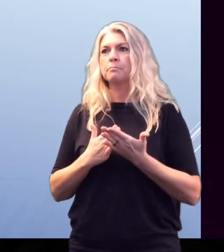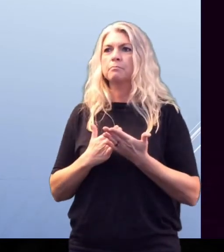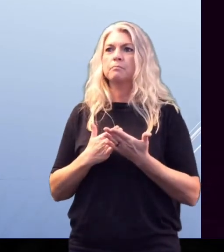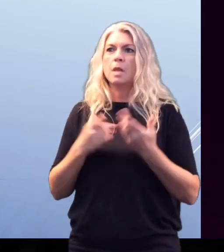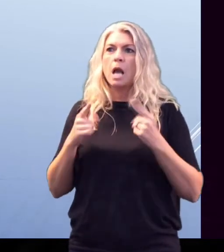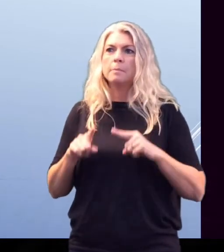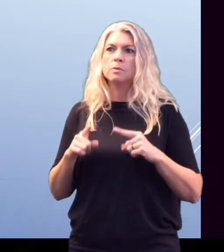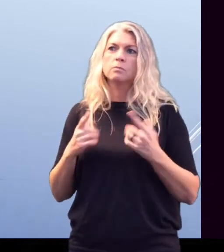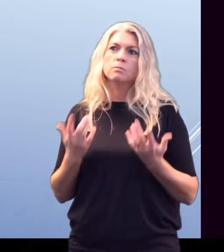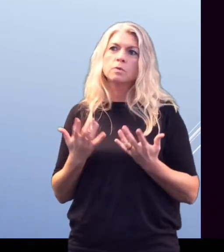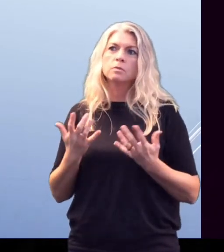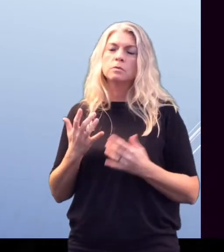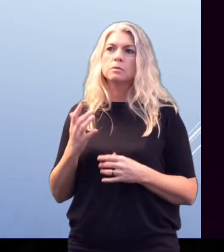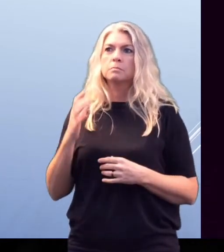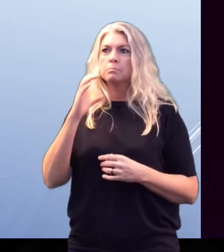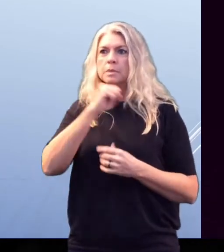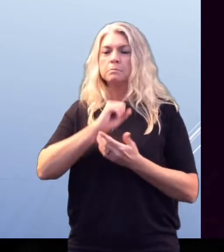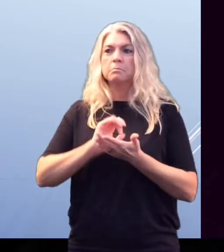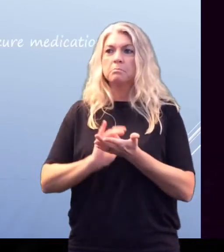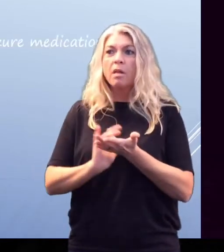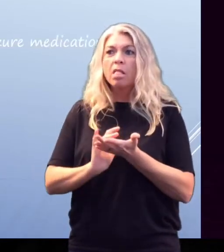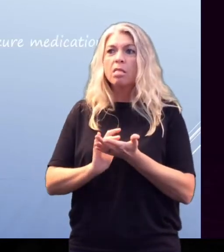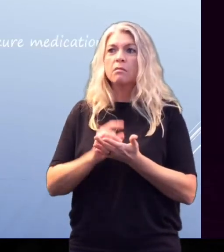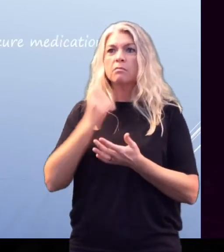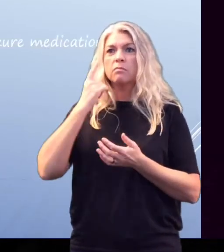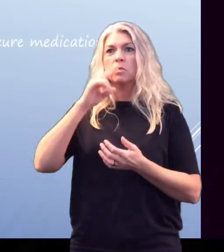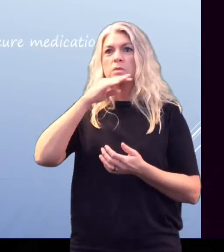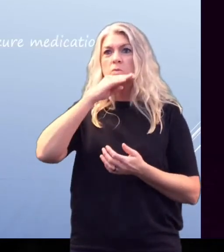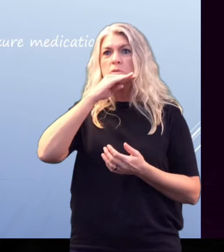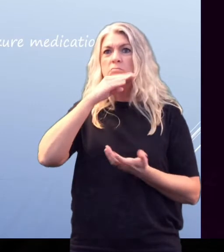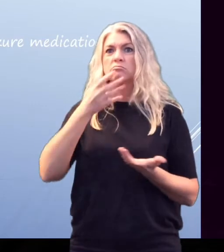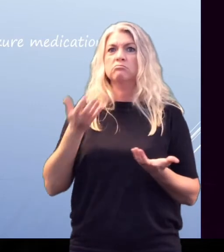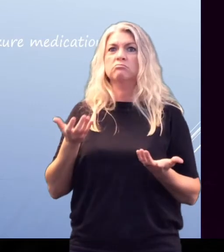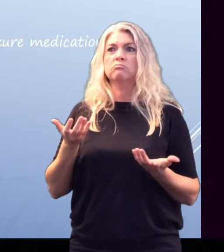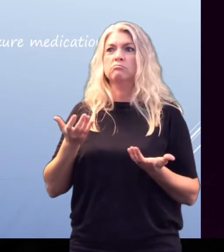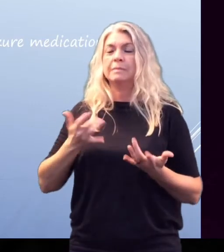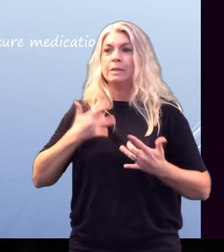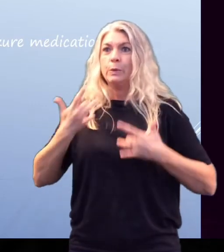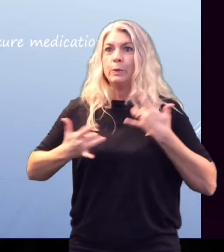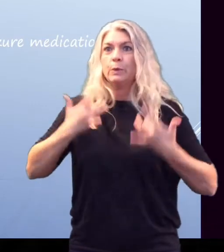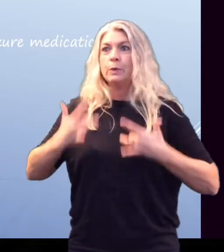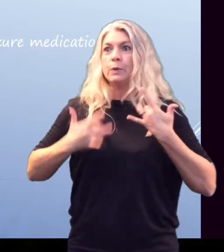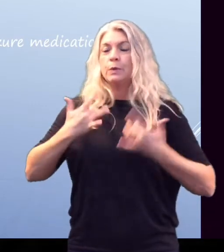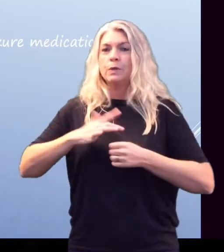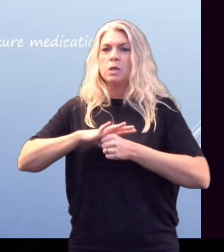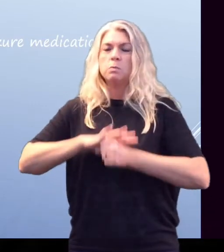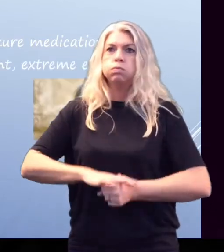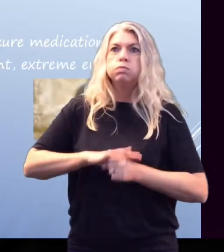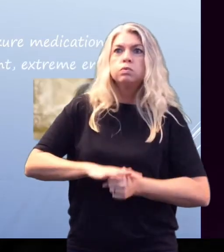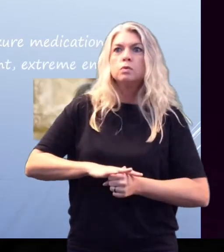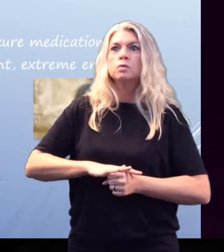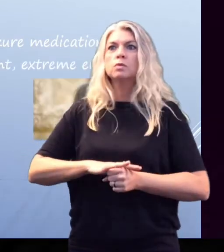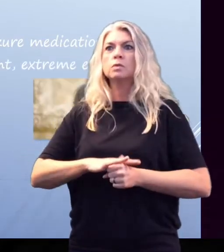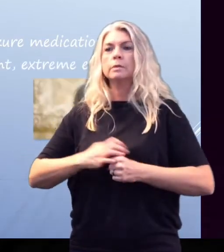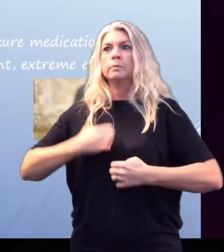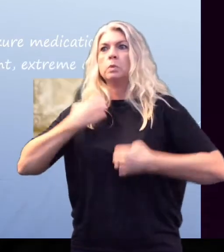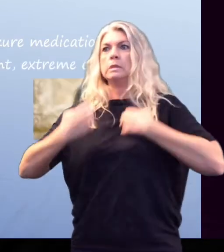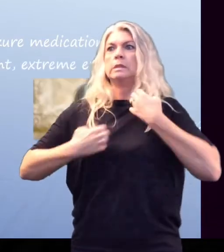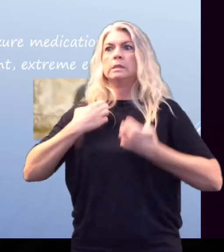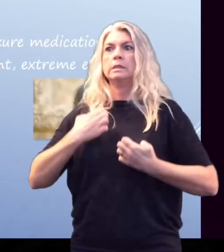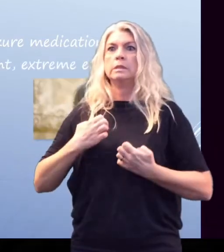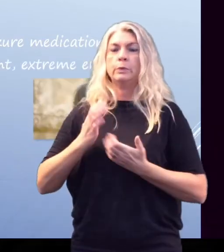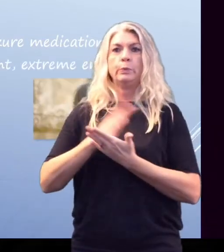Things that may trigger seizures include missing a dose of anti-seizure medication, stress, excitement,